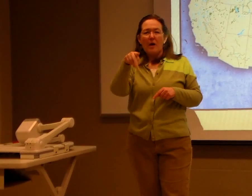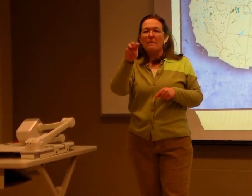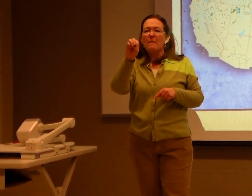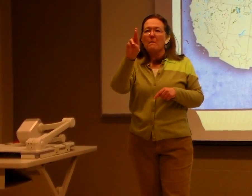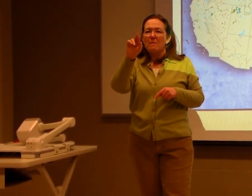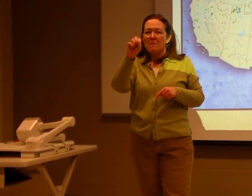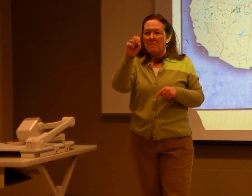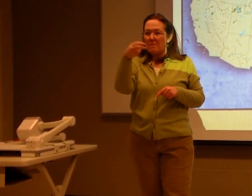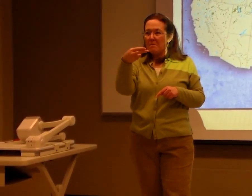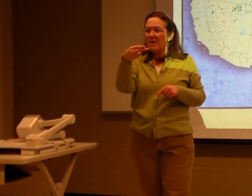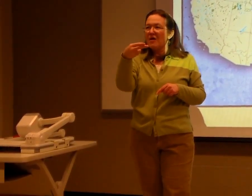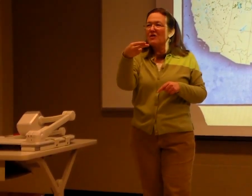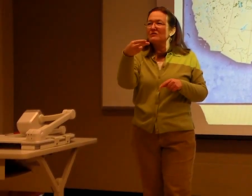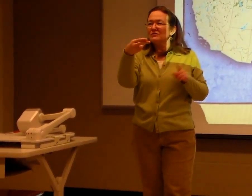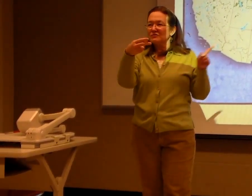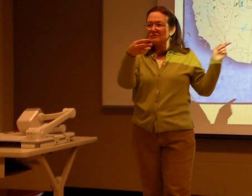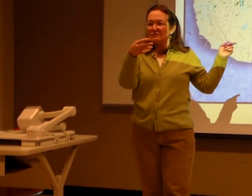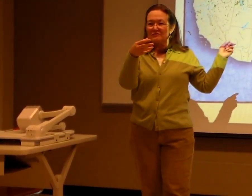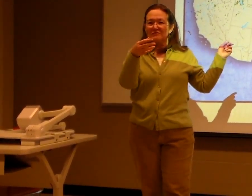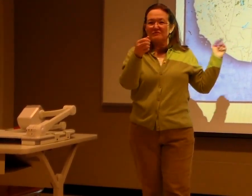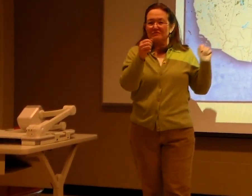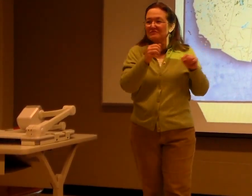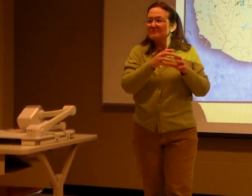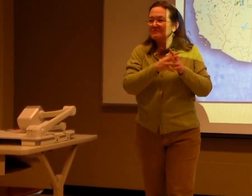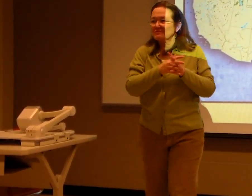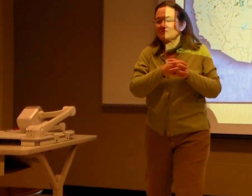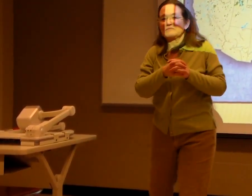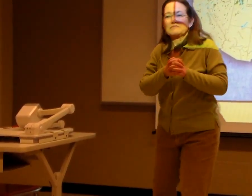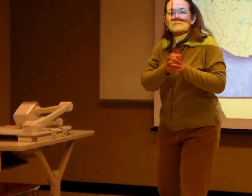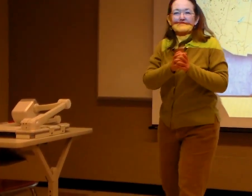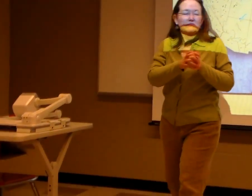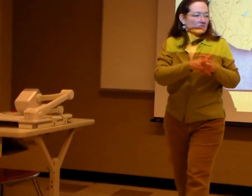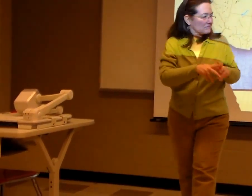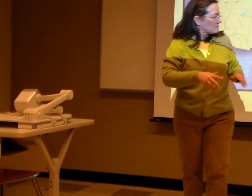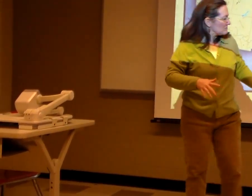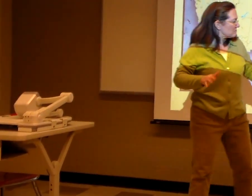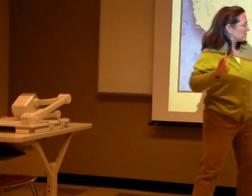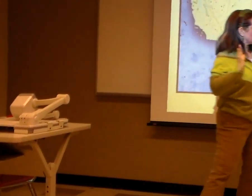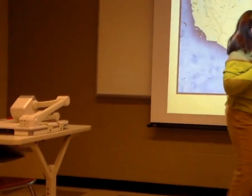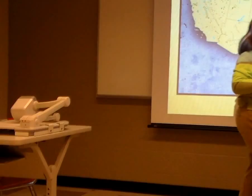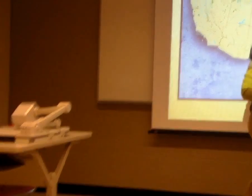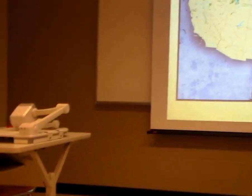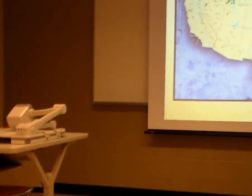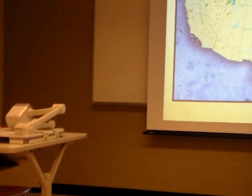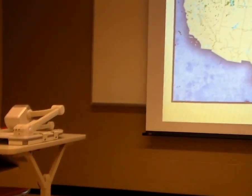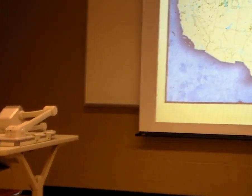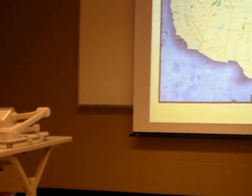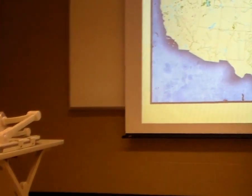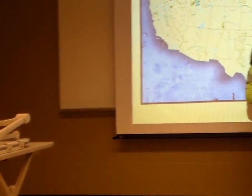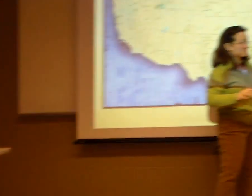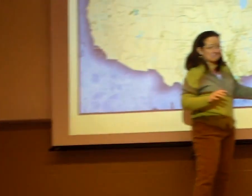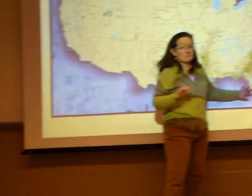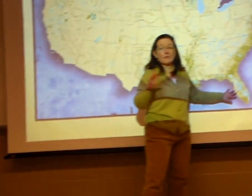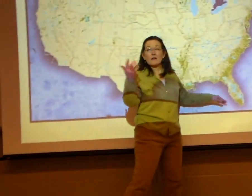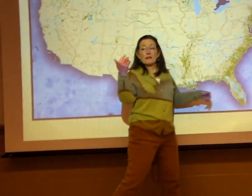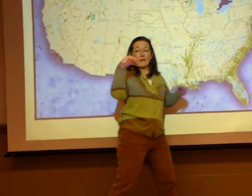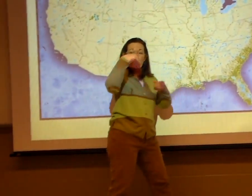And Florida is very famous for the Everglades. You can see over